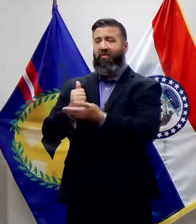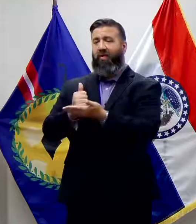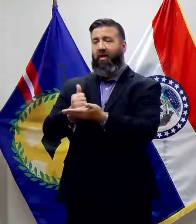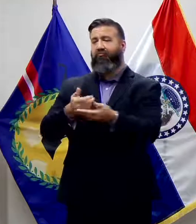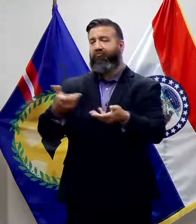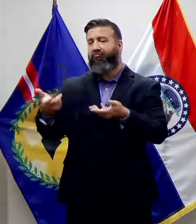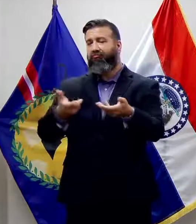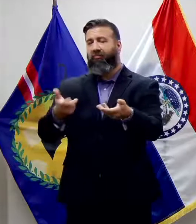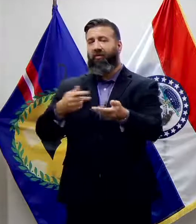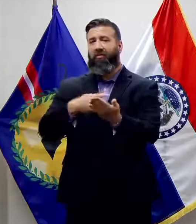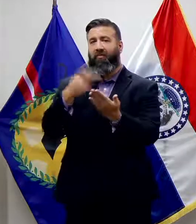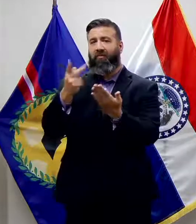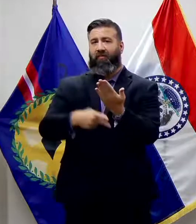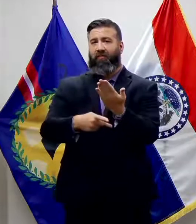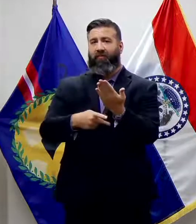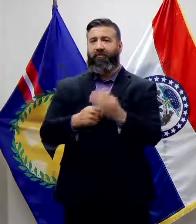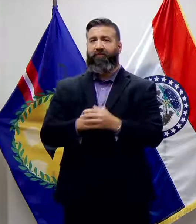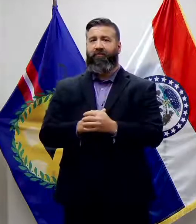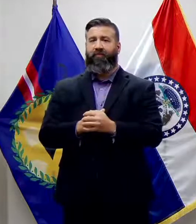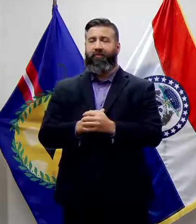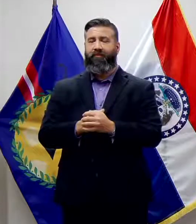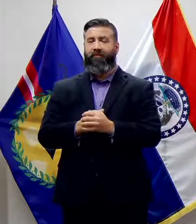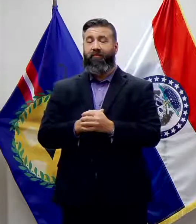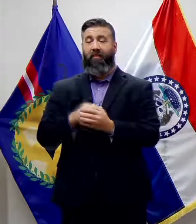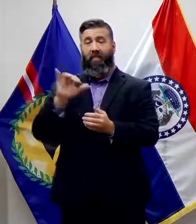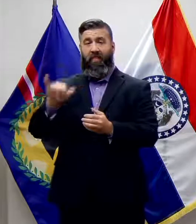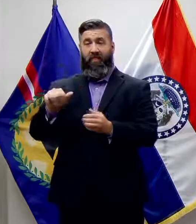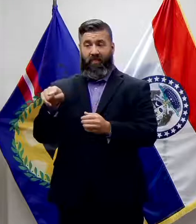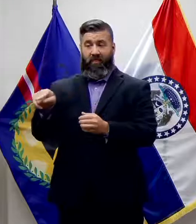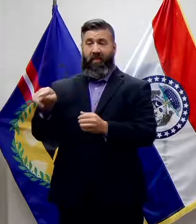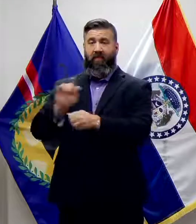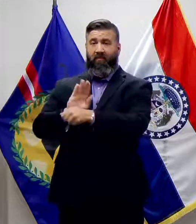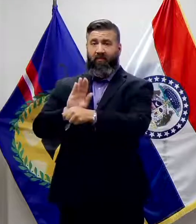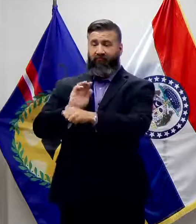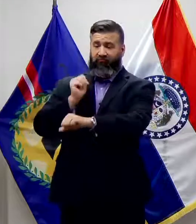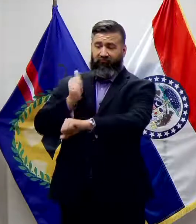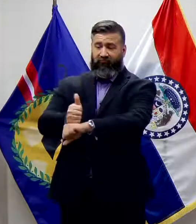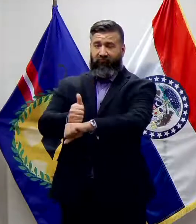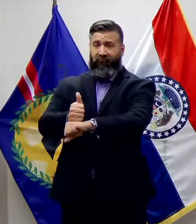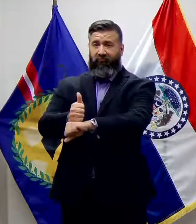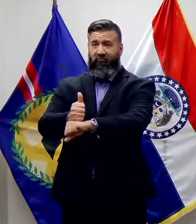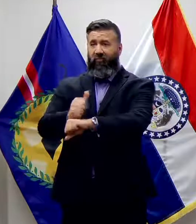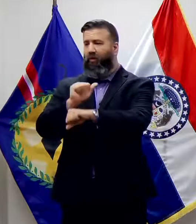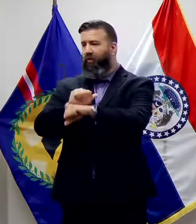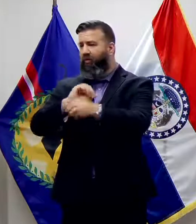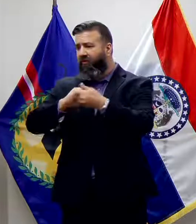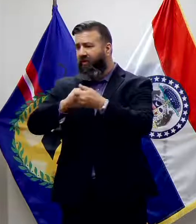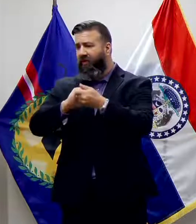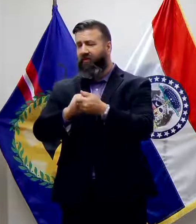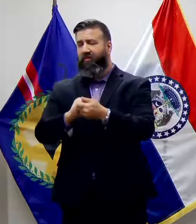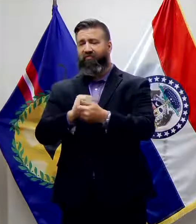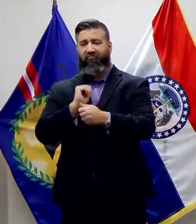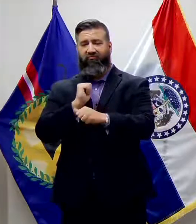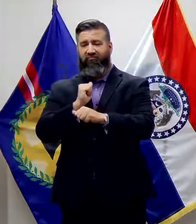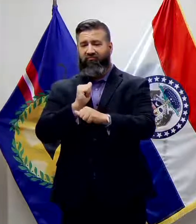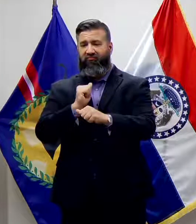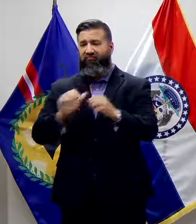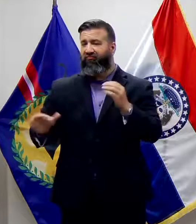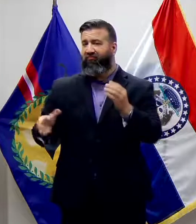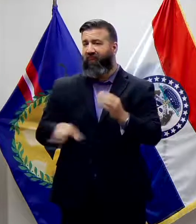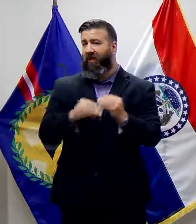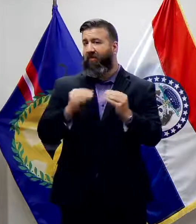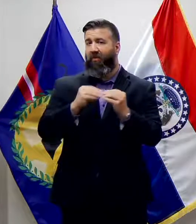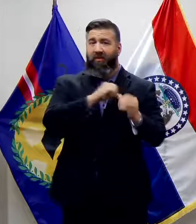through a competitive bid process. And once that administrator was in place, we worked with him to ramp up staffing, including working